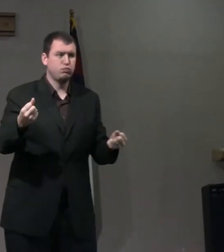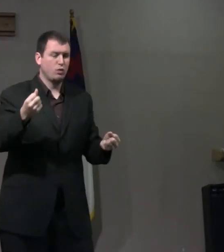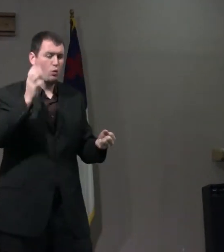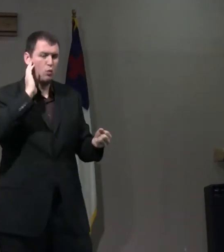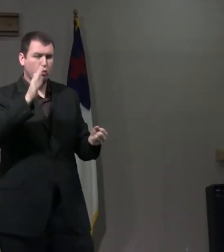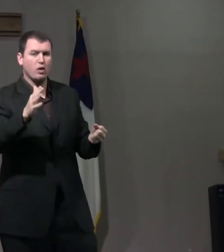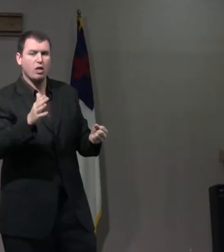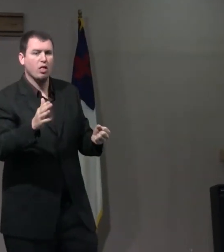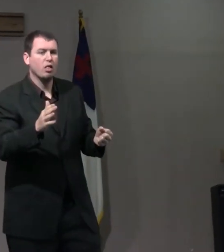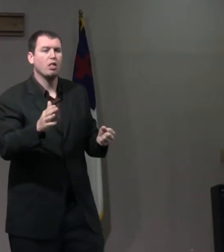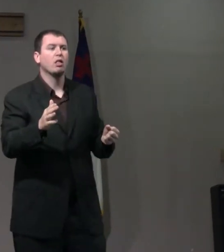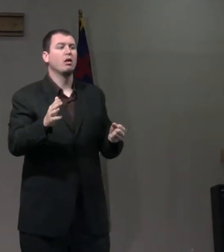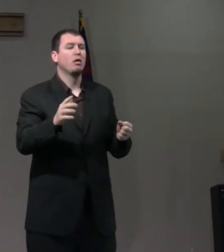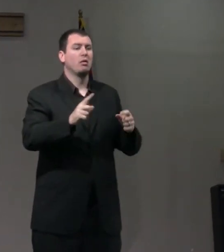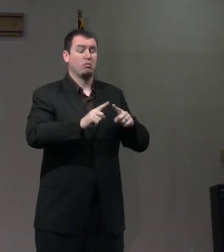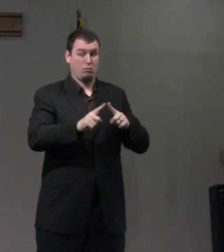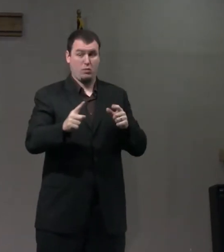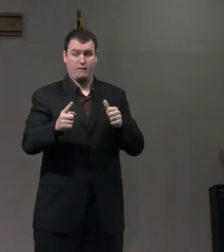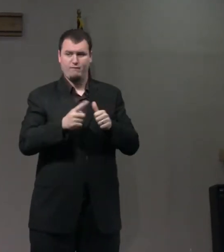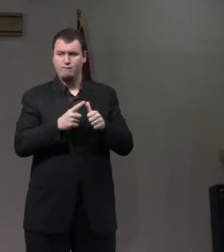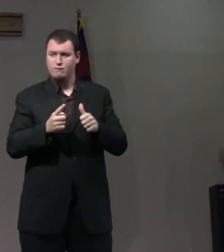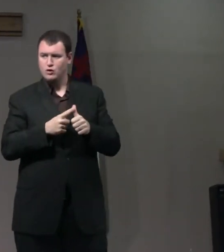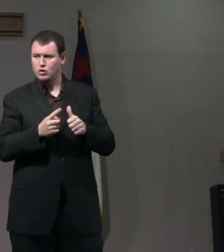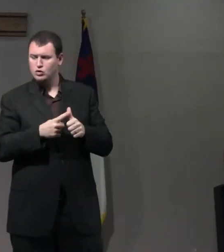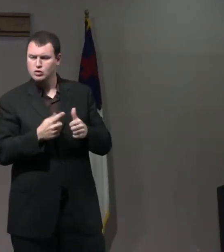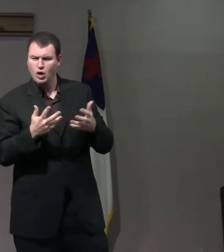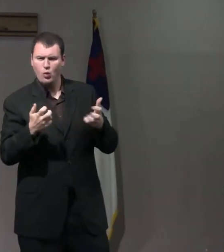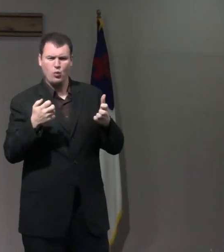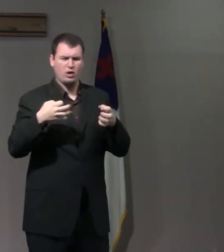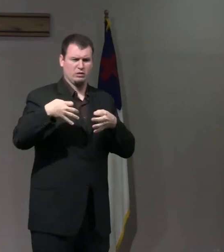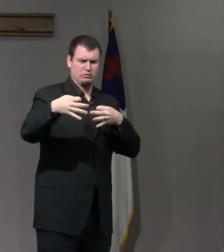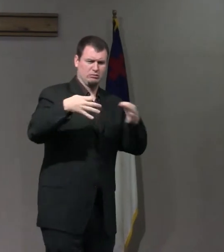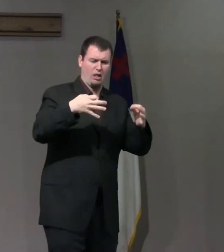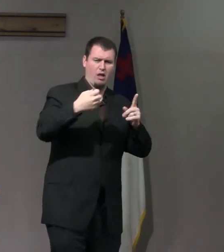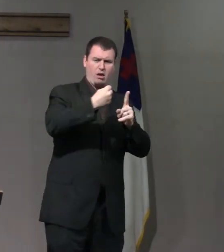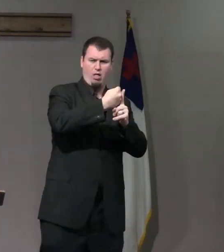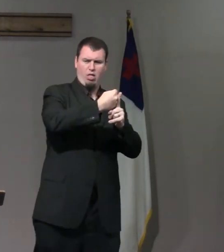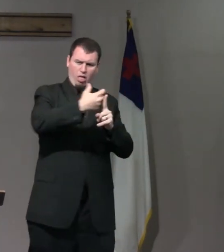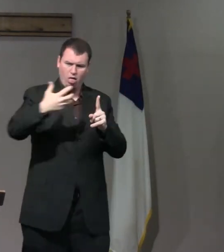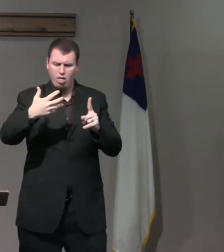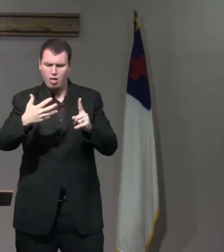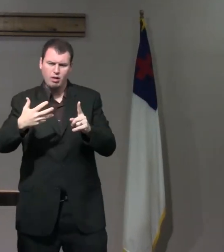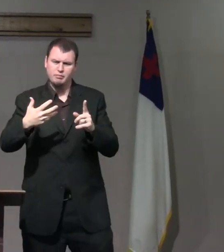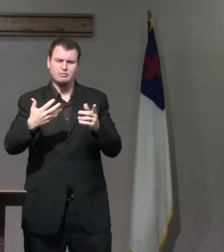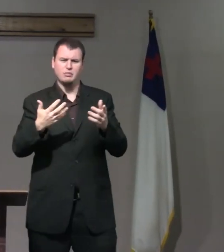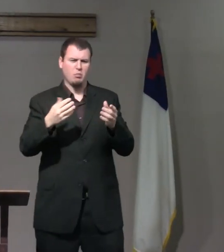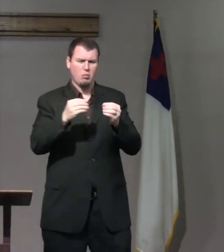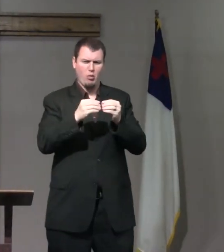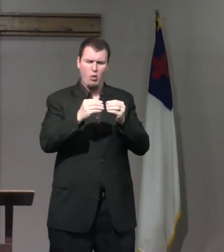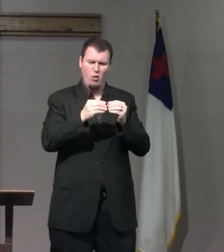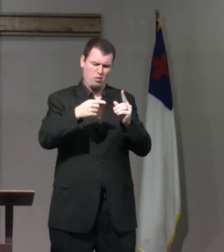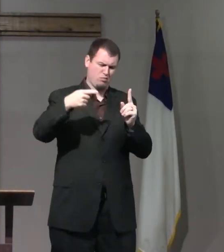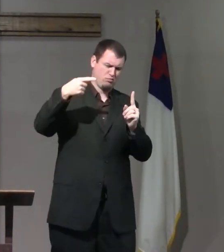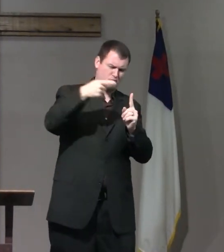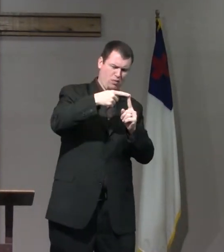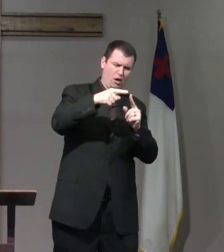I'm going to show you a video, but first I want to explain and expand on